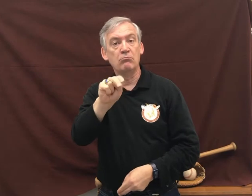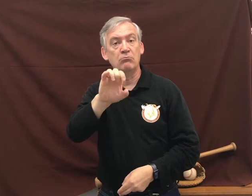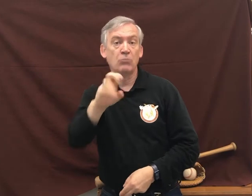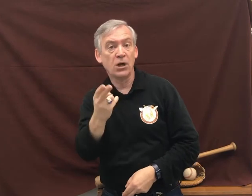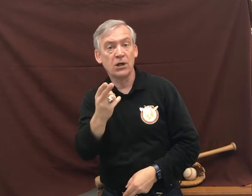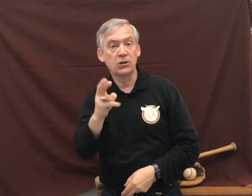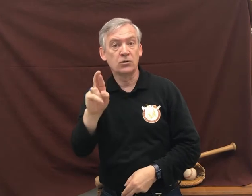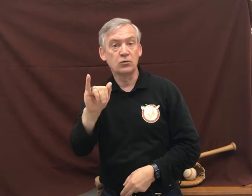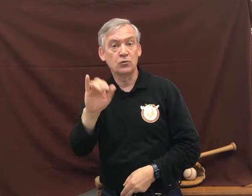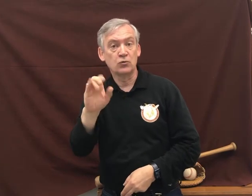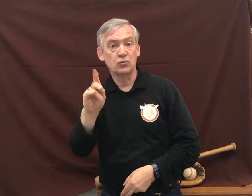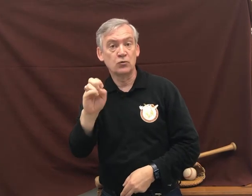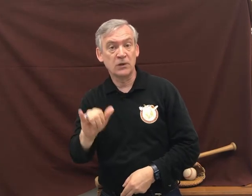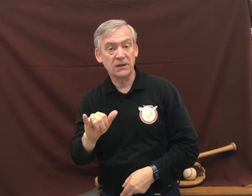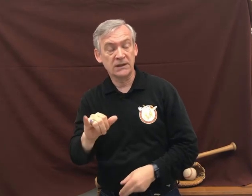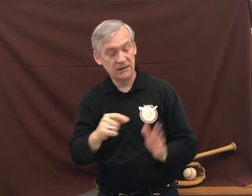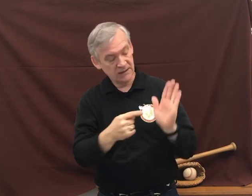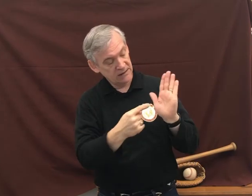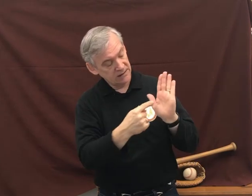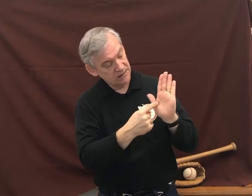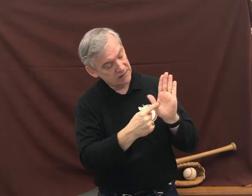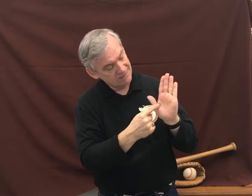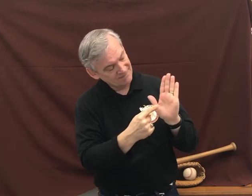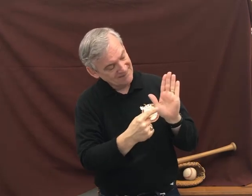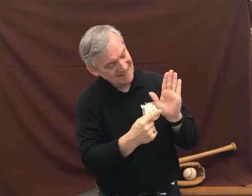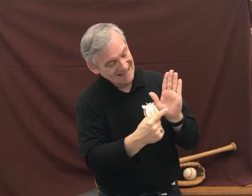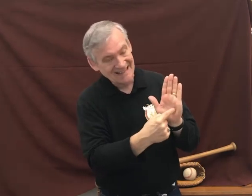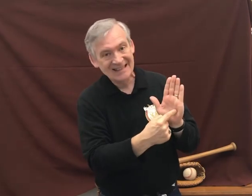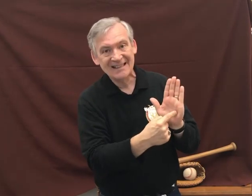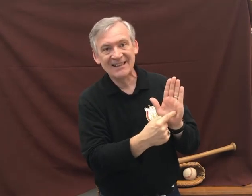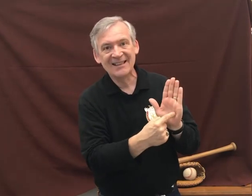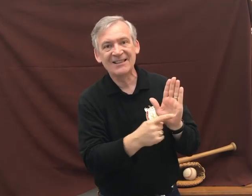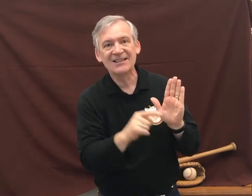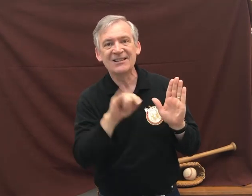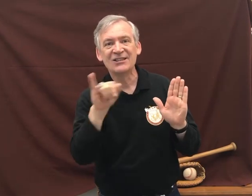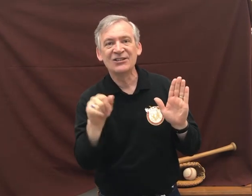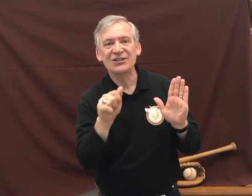and the grandson of a slave, Jackie Robinson.